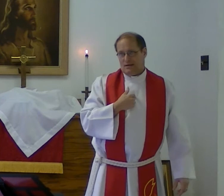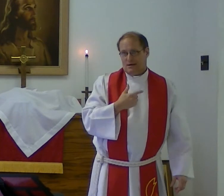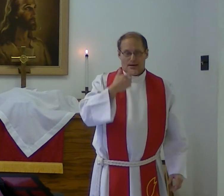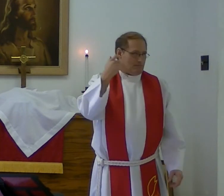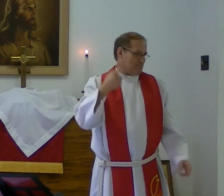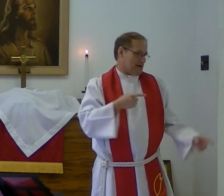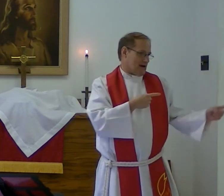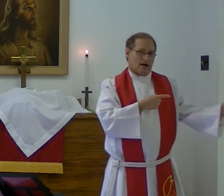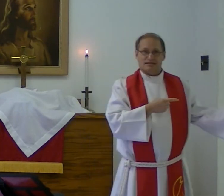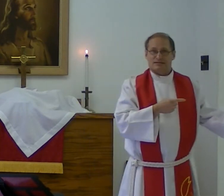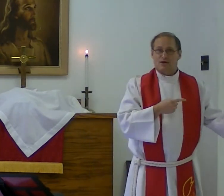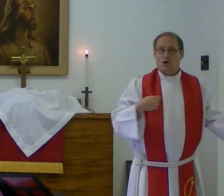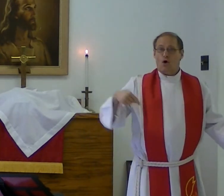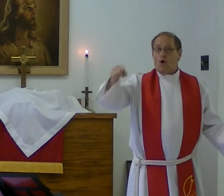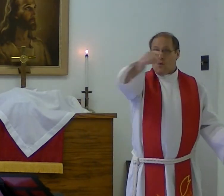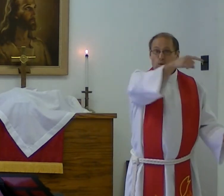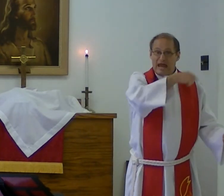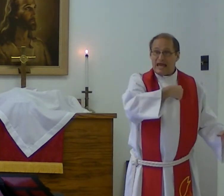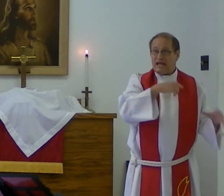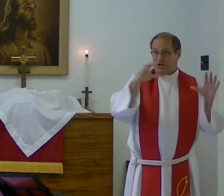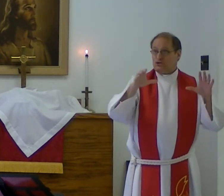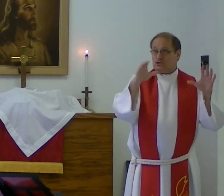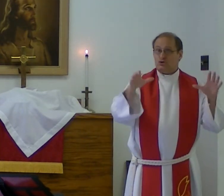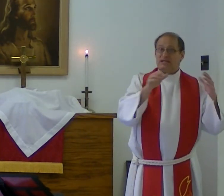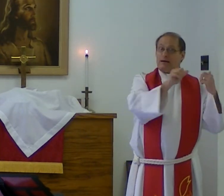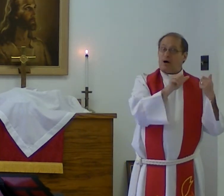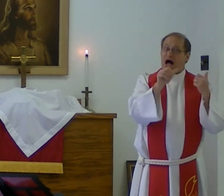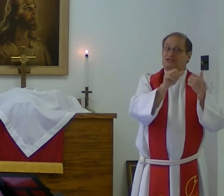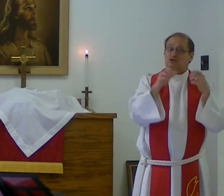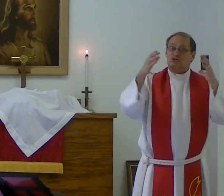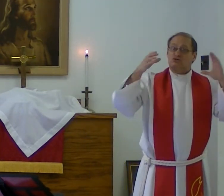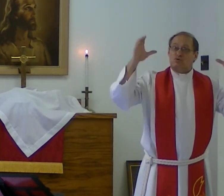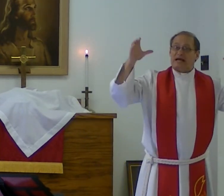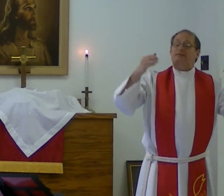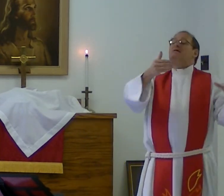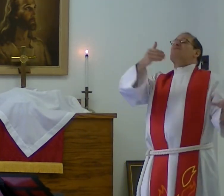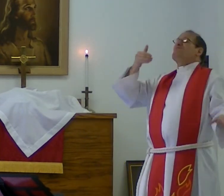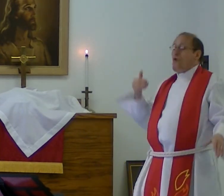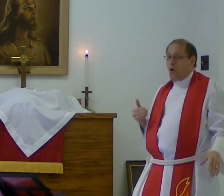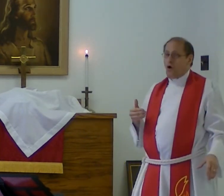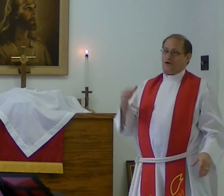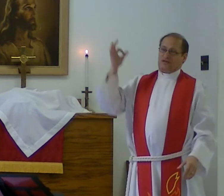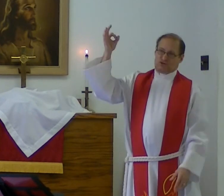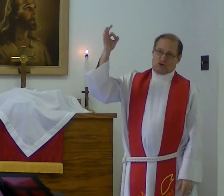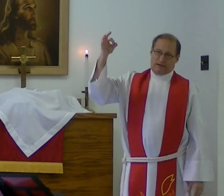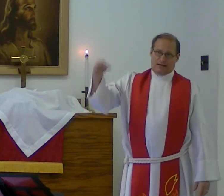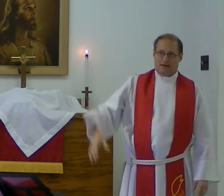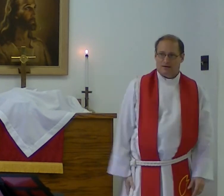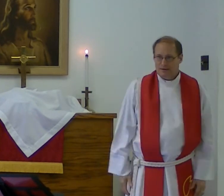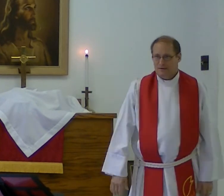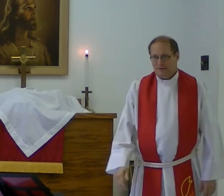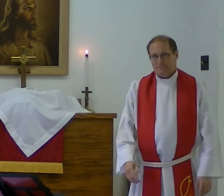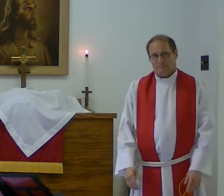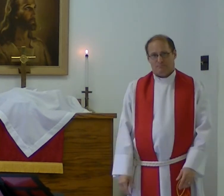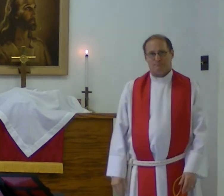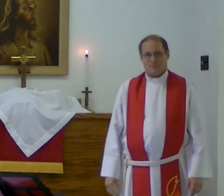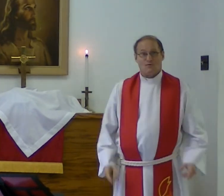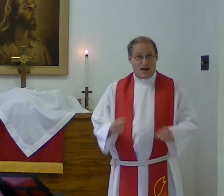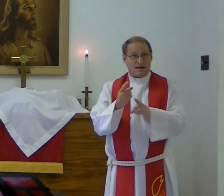because we do the Apostles Creed before the sermon. Right?